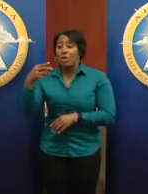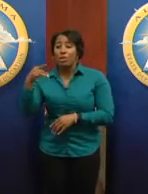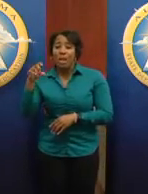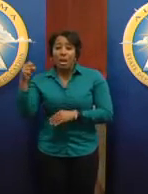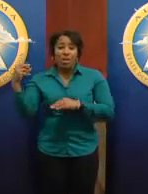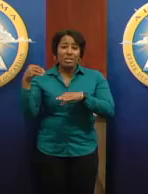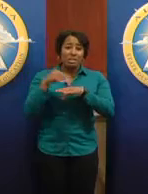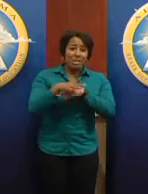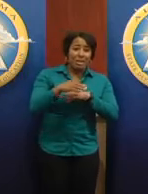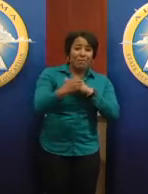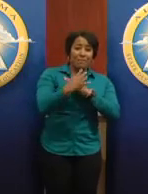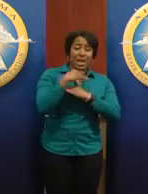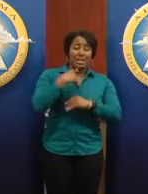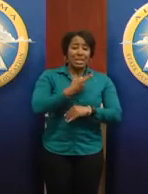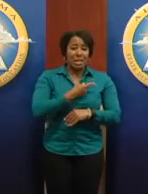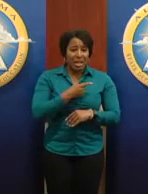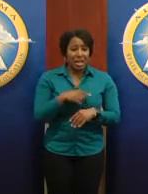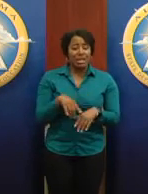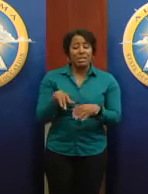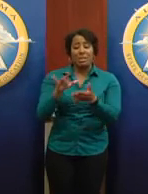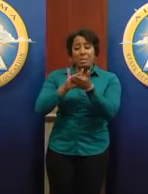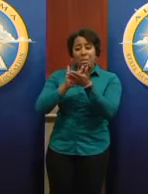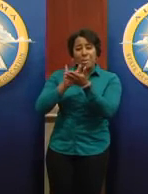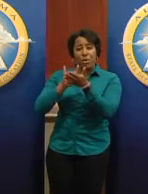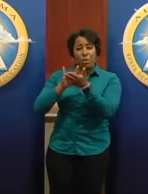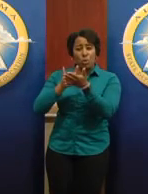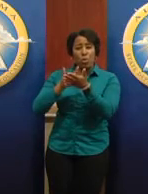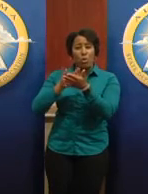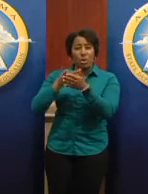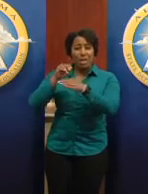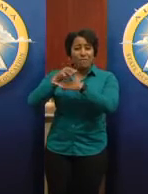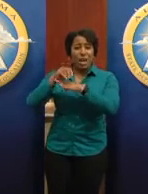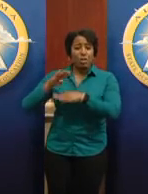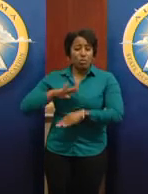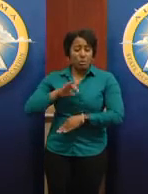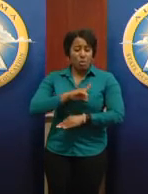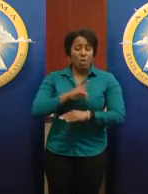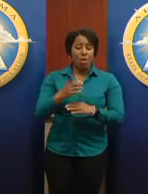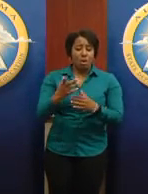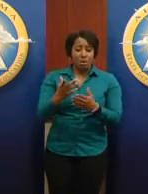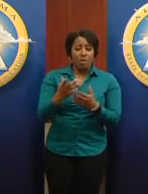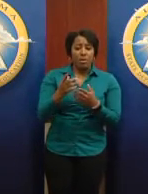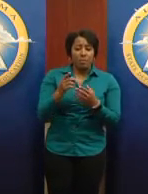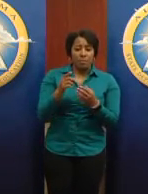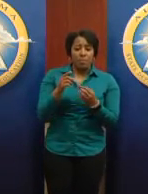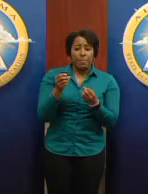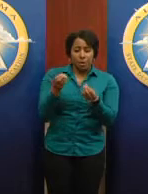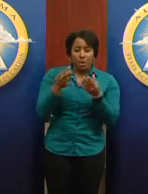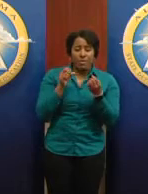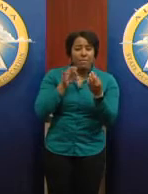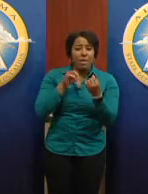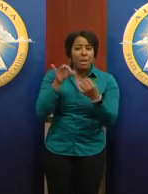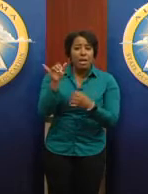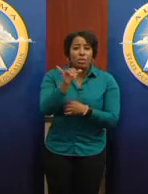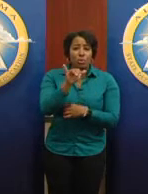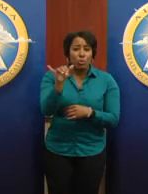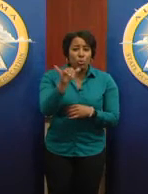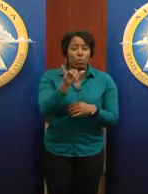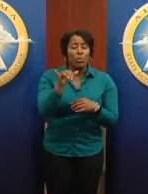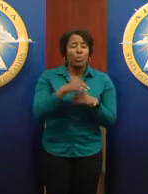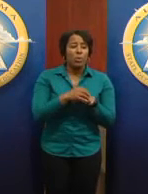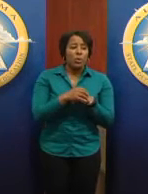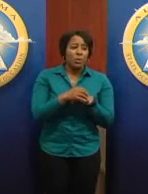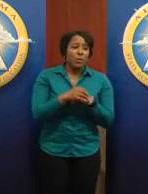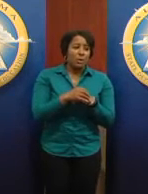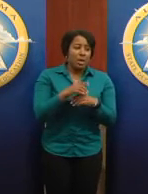team, and things that he's getting from his medical advisory board, some members of which are also on the SEC Medical Advisory Board and work with